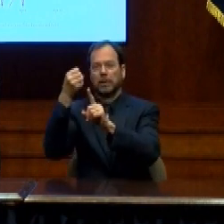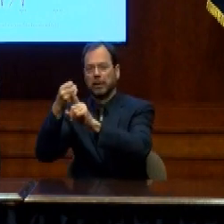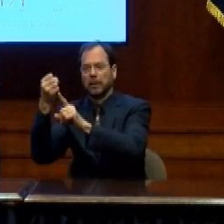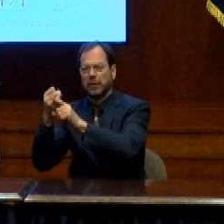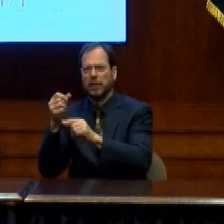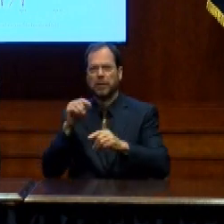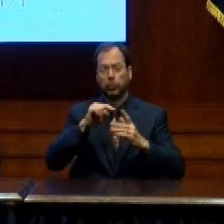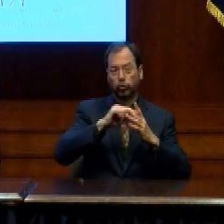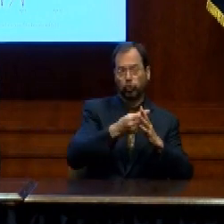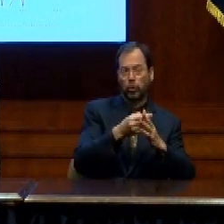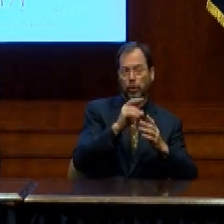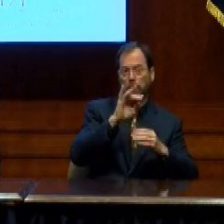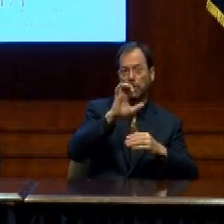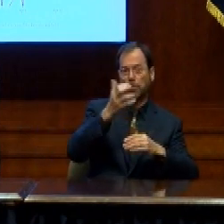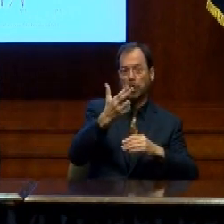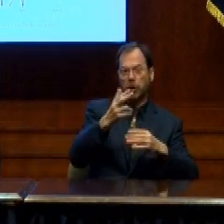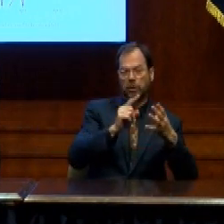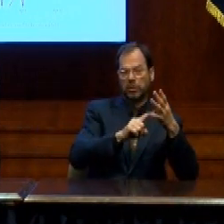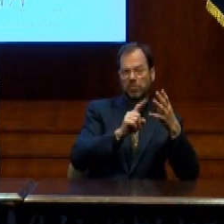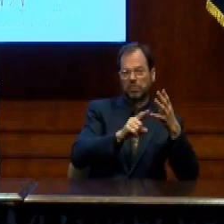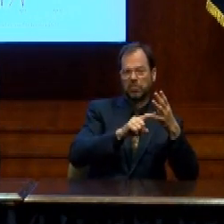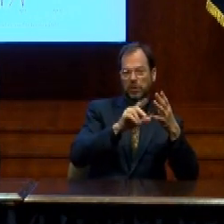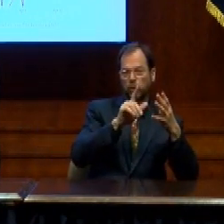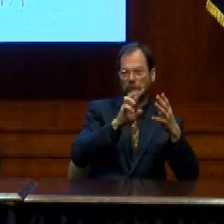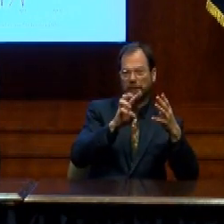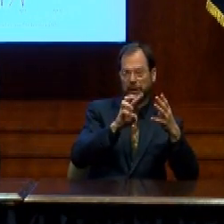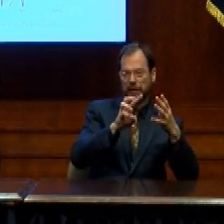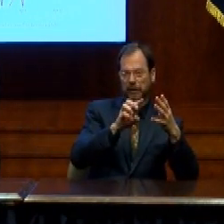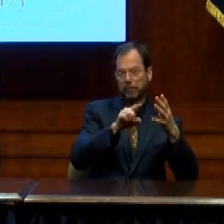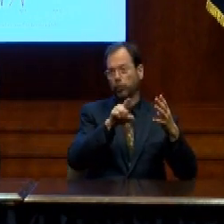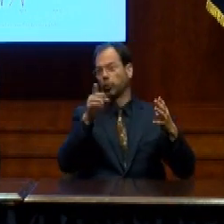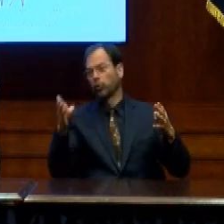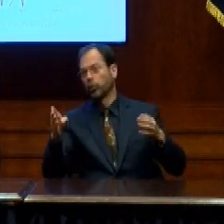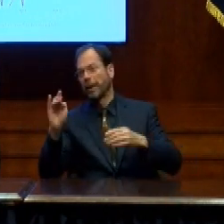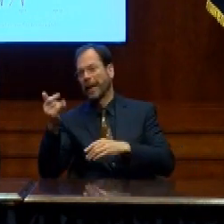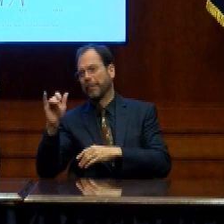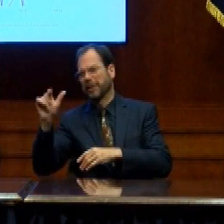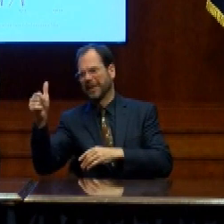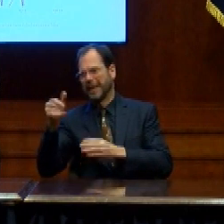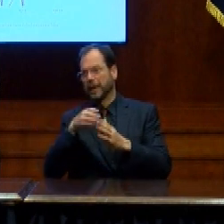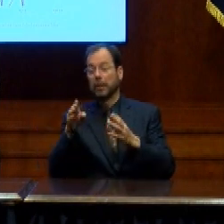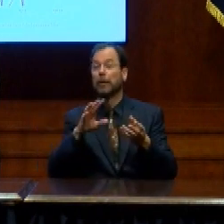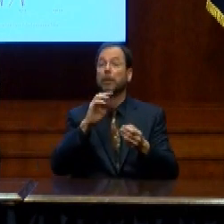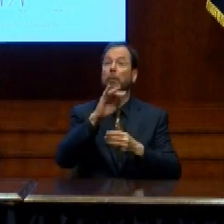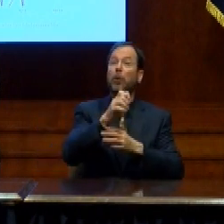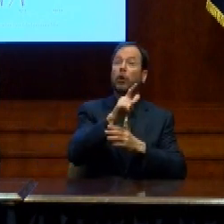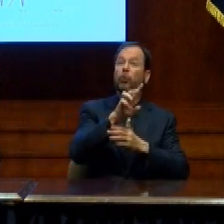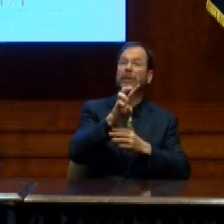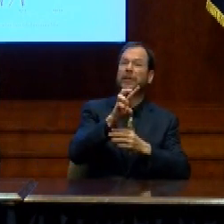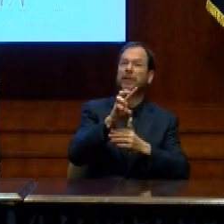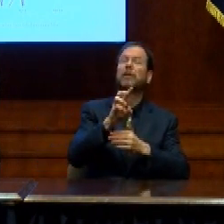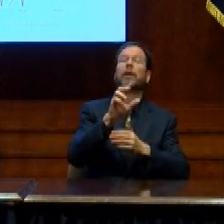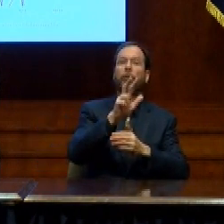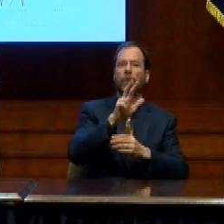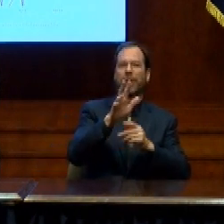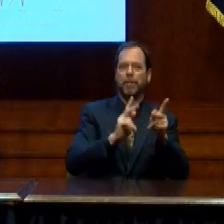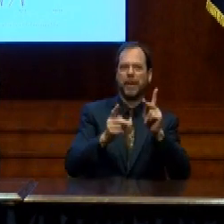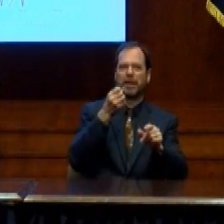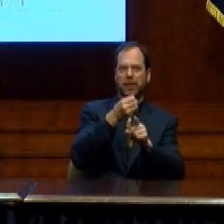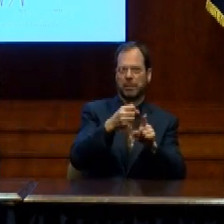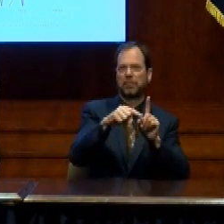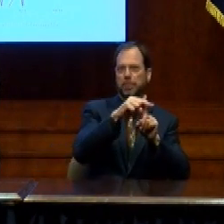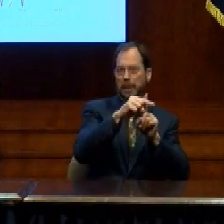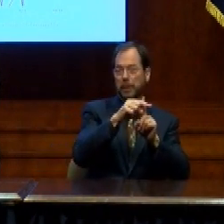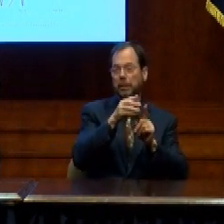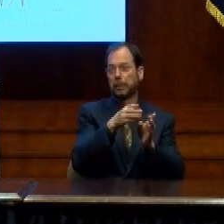to March the 26th to April the 10th. So in March 26th, there were 35 people tested positive.